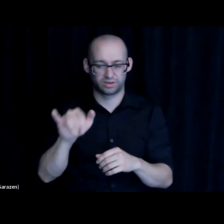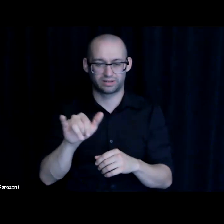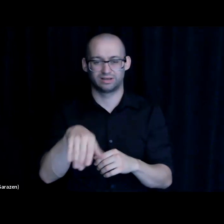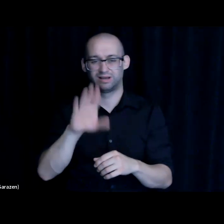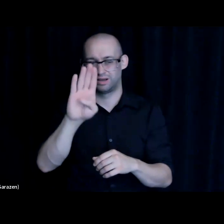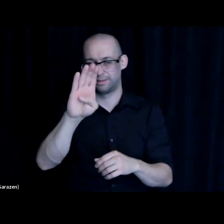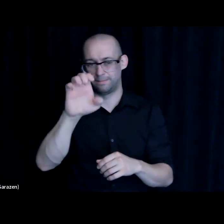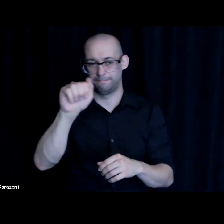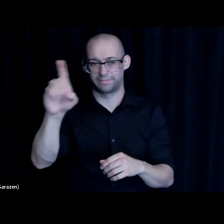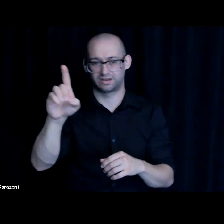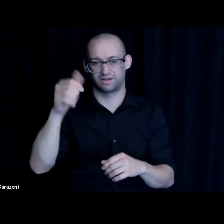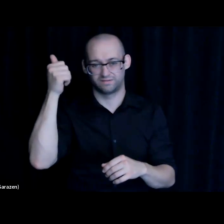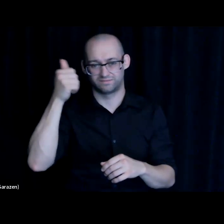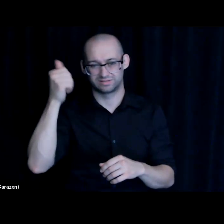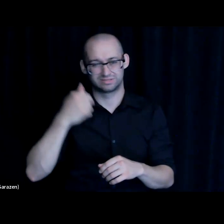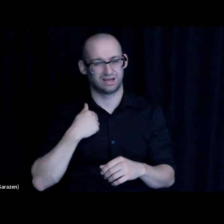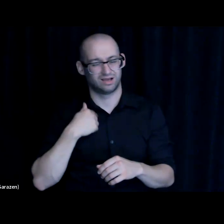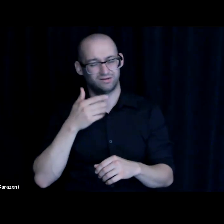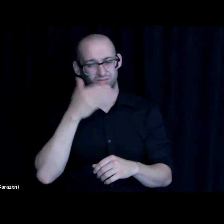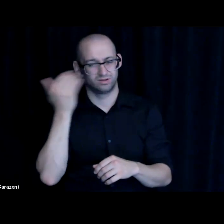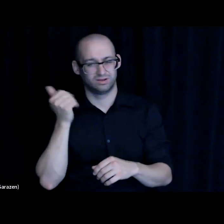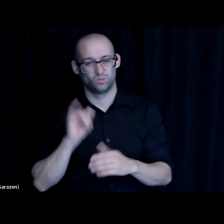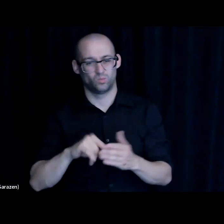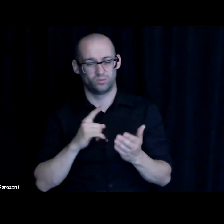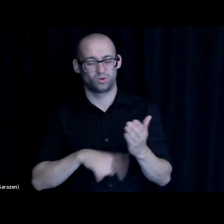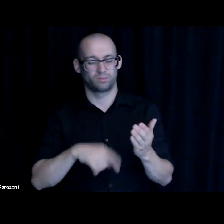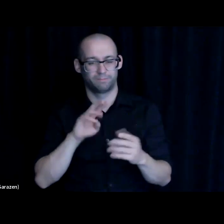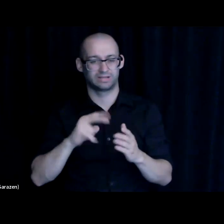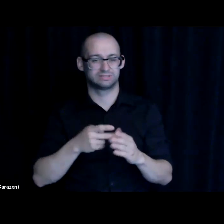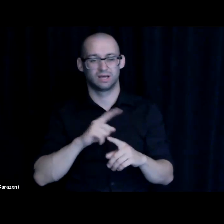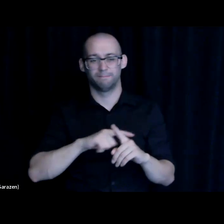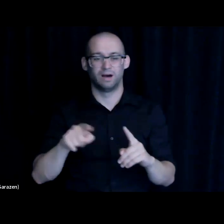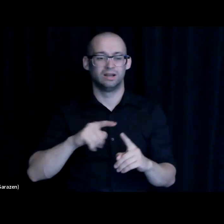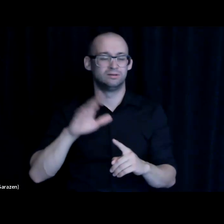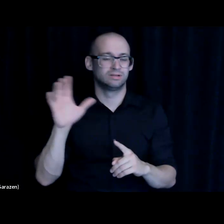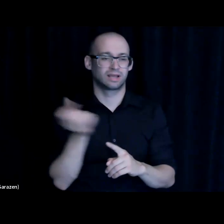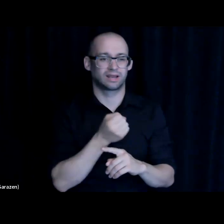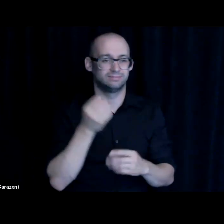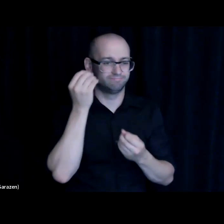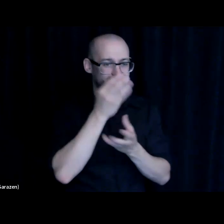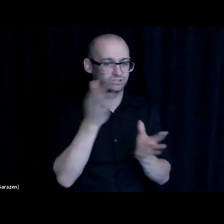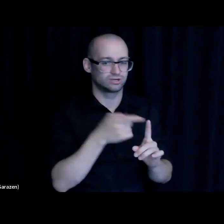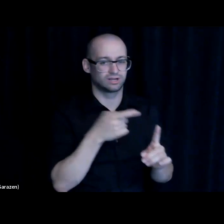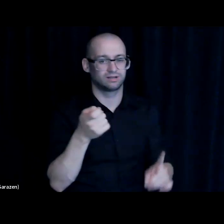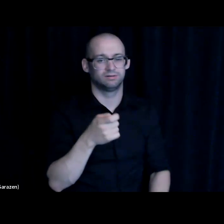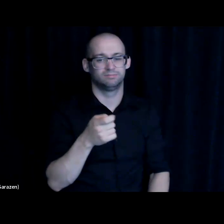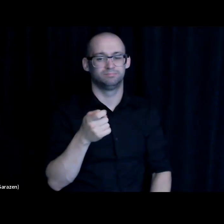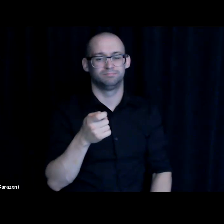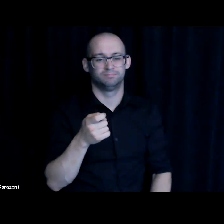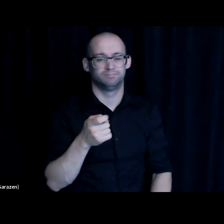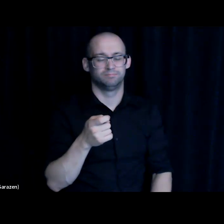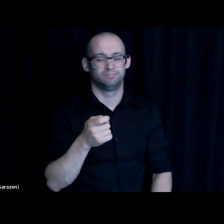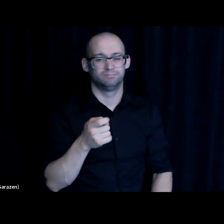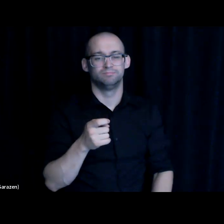funds. Sometimes I had to look that up. I'm like, what BEAD? That's what it actually is. To get some interim and alternative connectivity